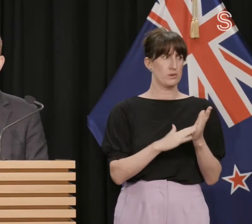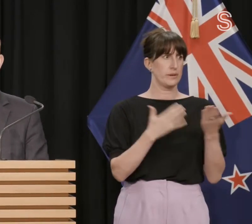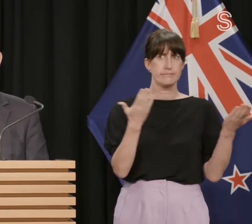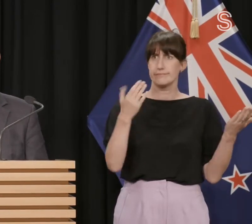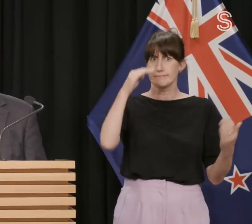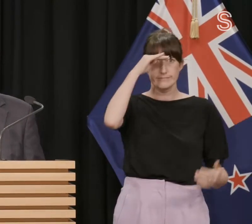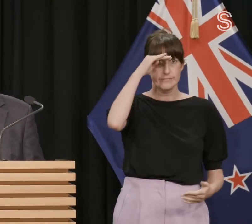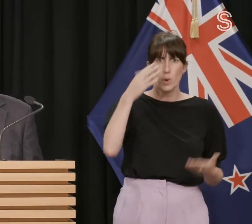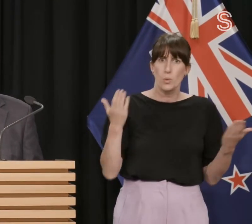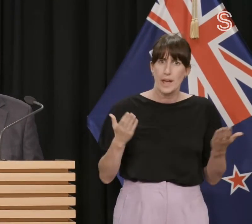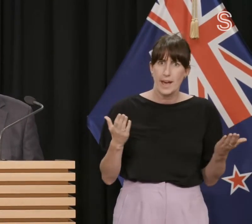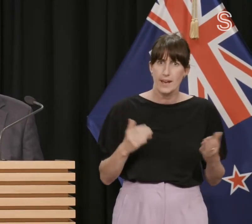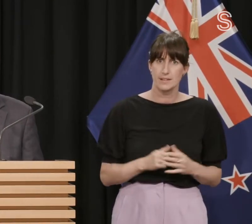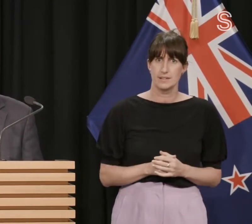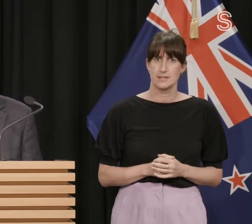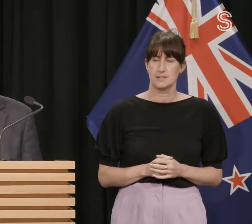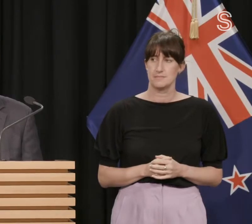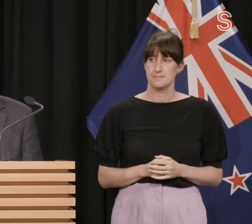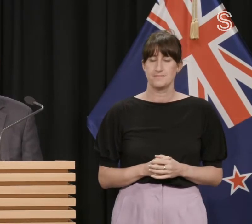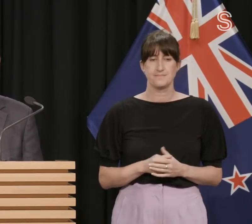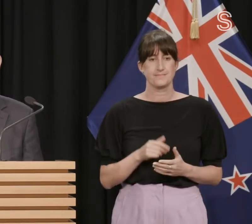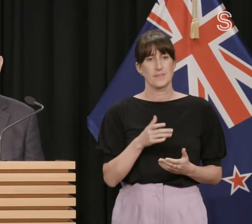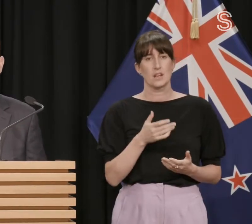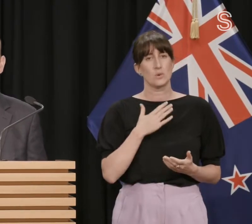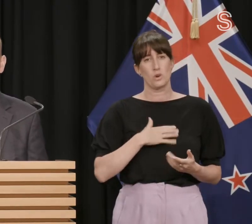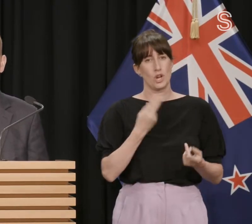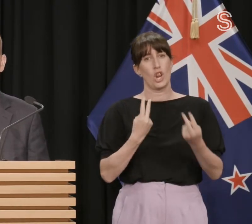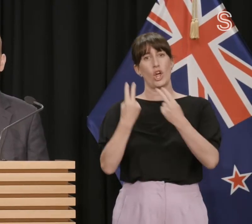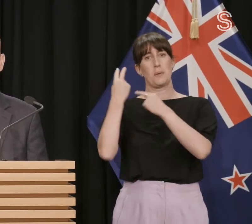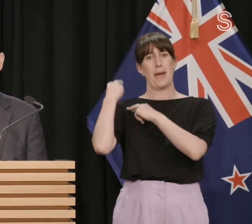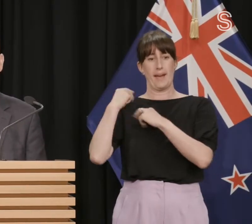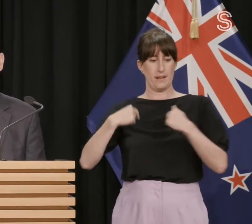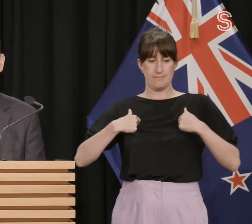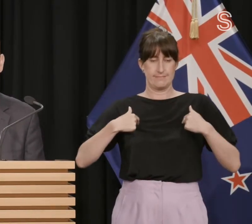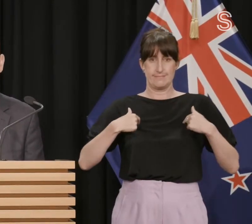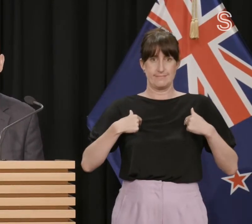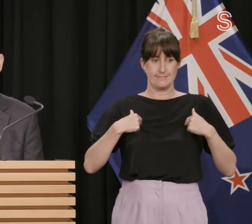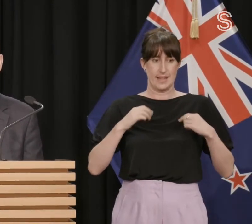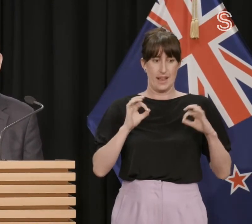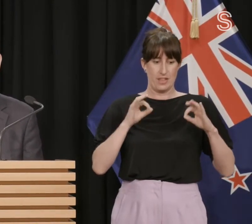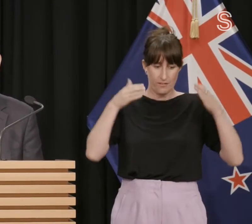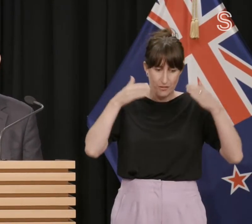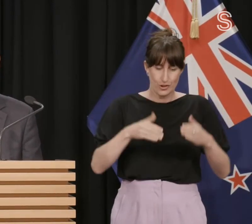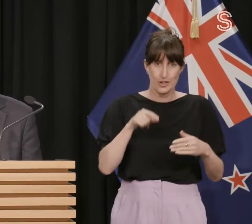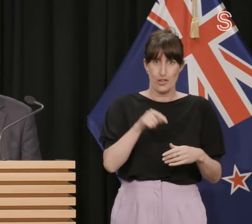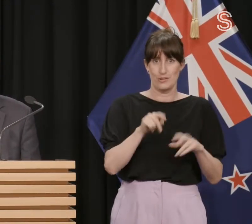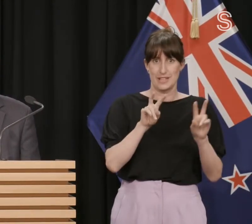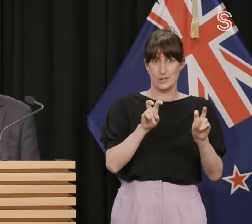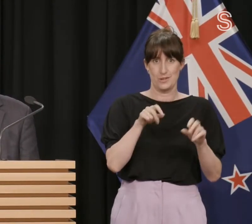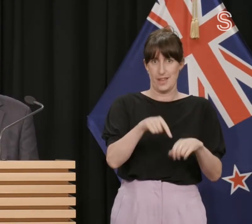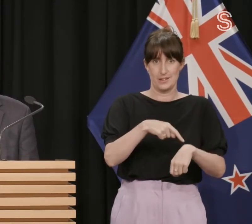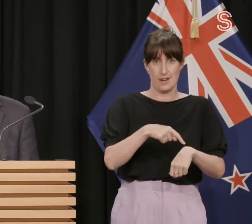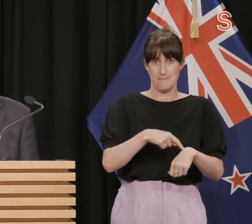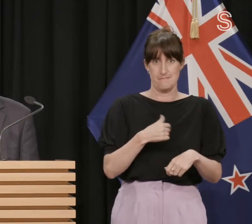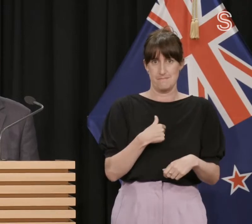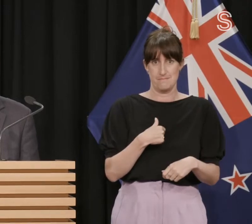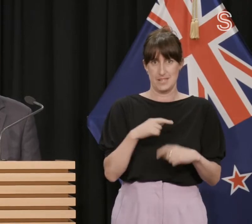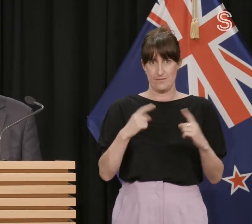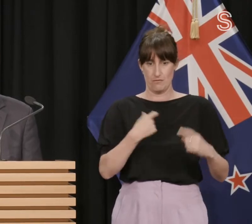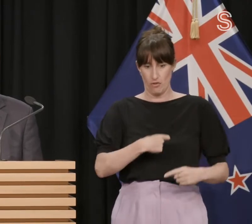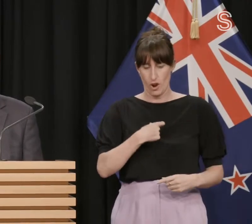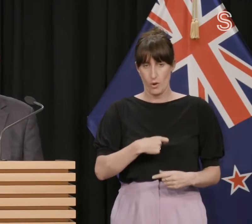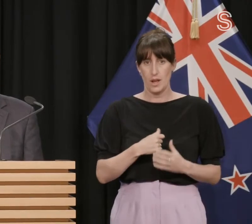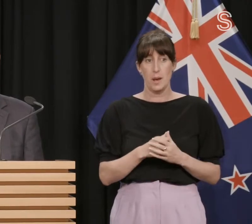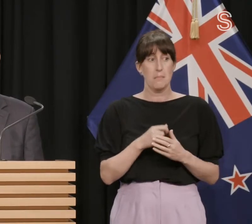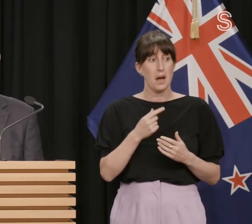seen. Without looking backwards too much, obviously I wasn't as focused on those issues at that time. I am looking forward, and I